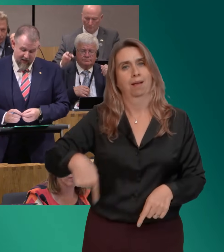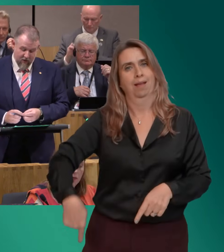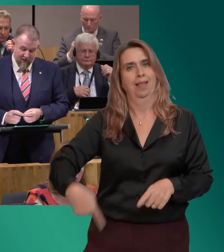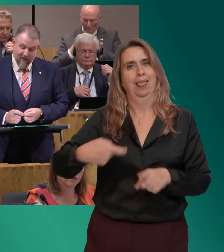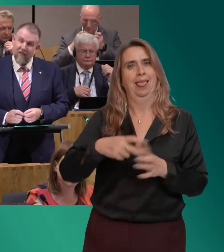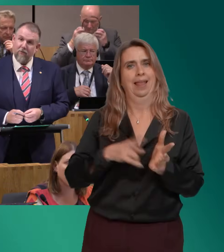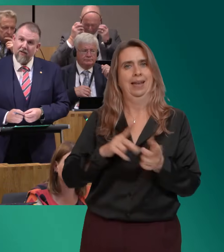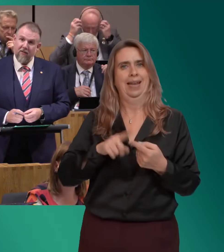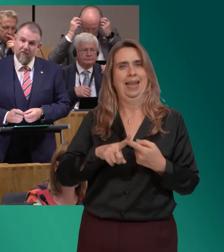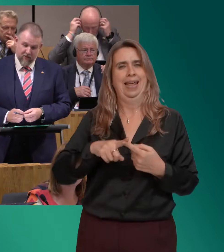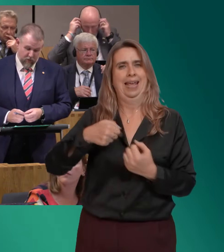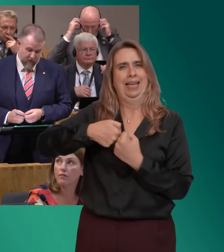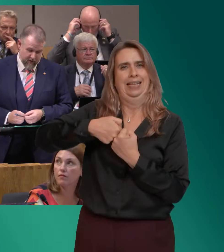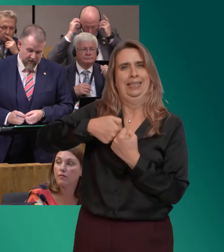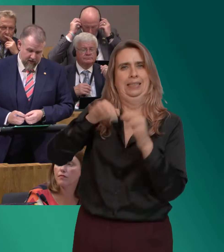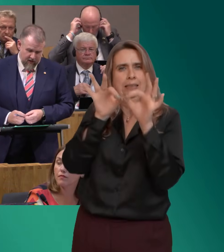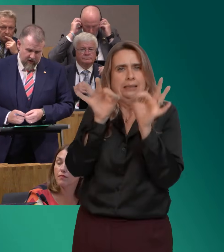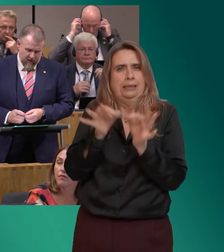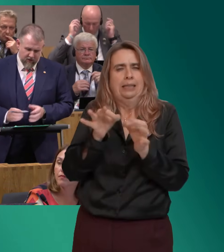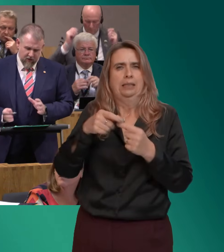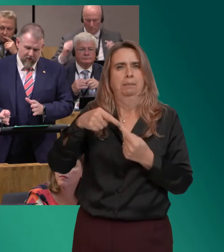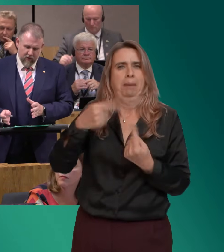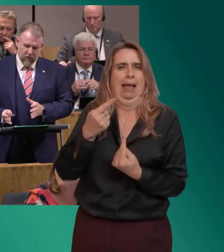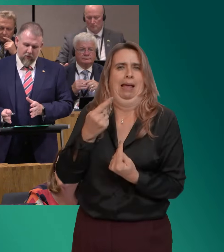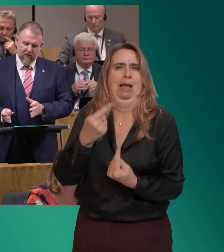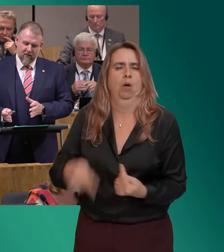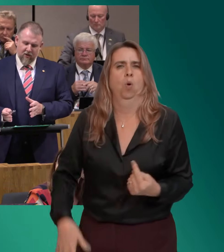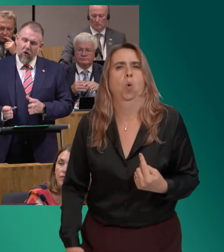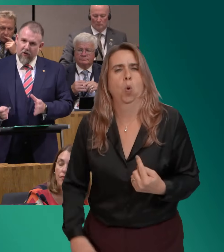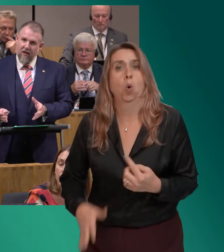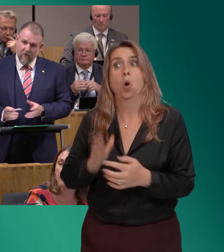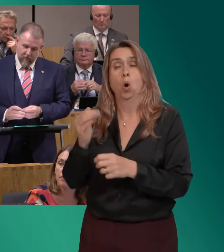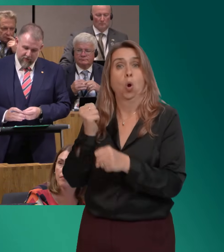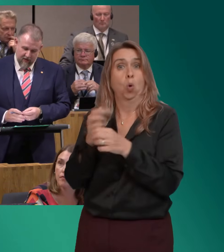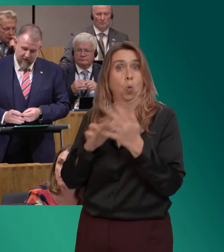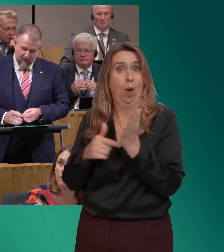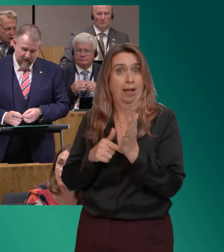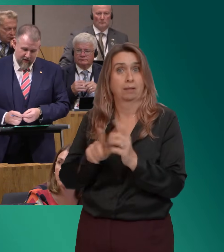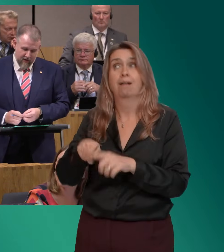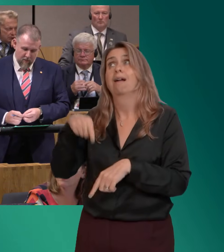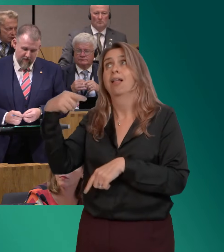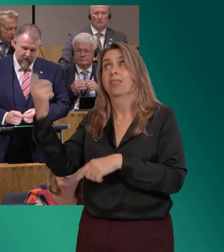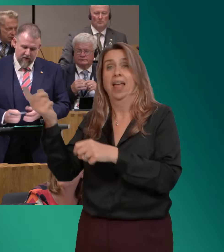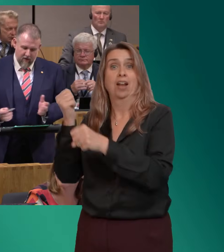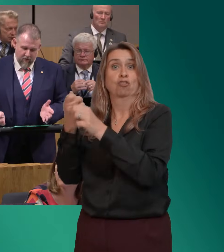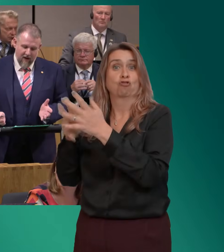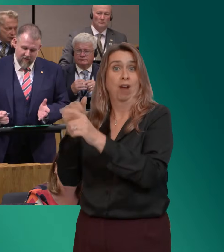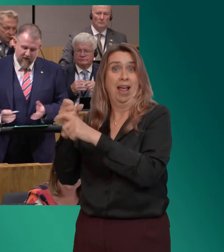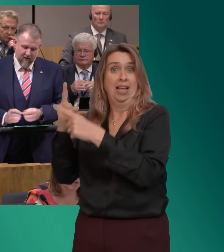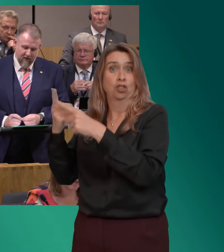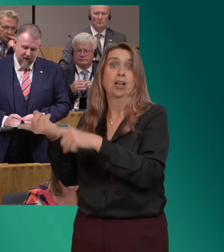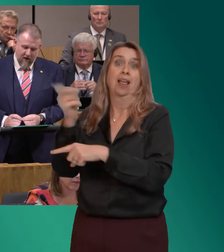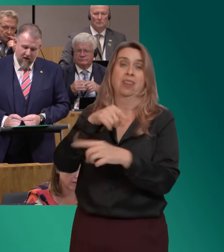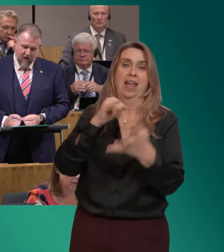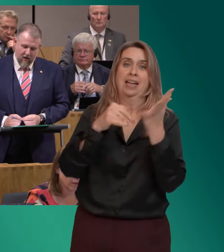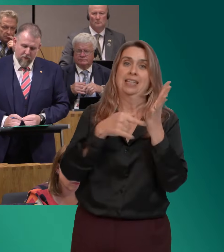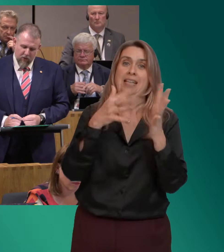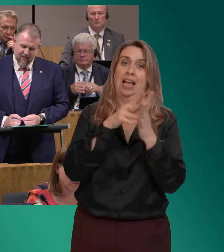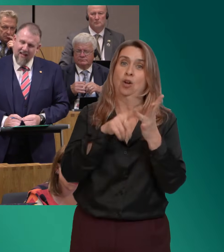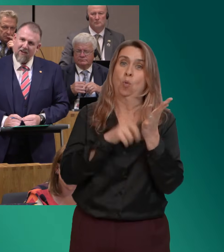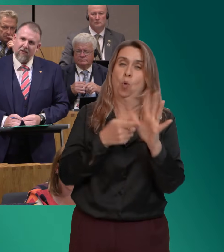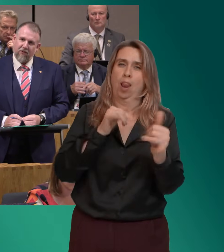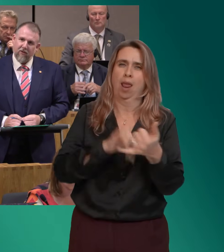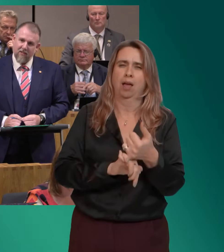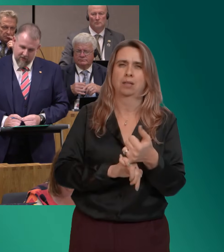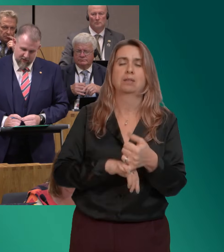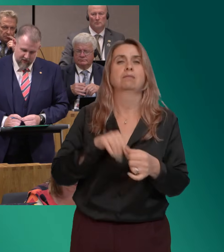Royal Gwent, and then at the Grange, and then at St Wallace. I saw the best of the Aneurin Bevan Health